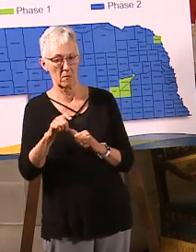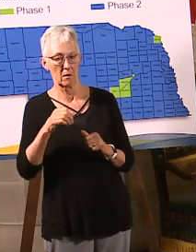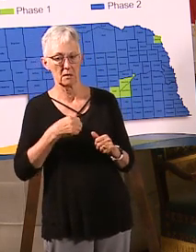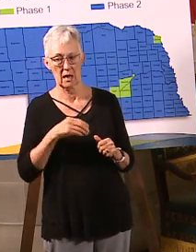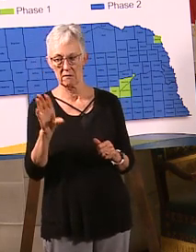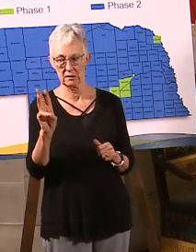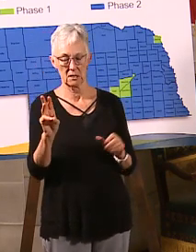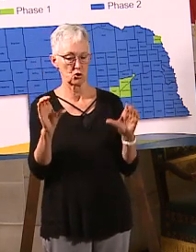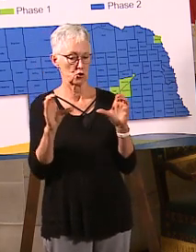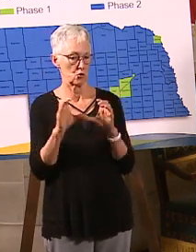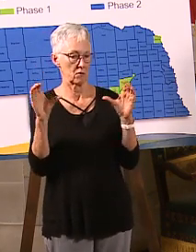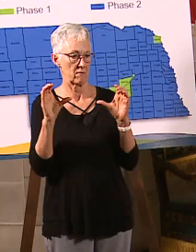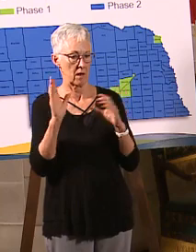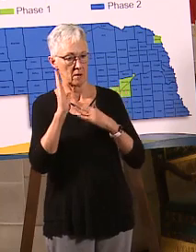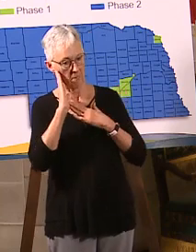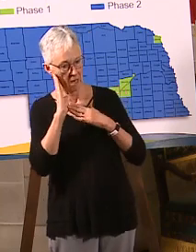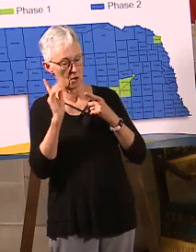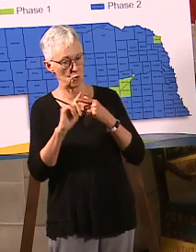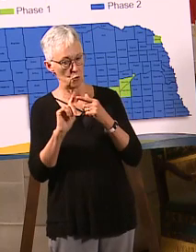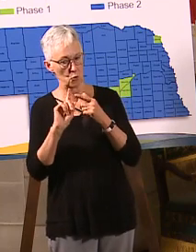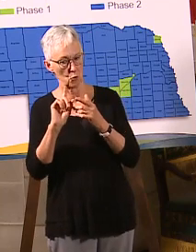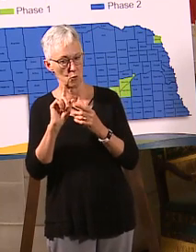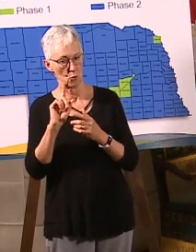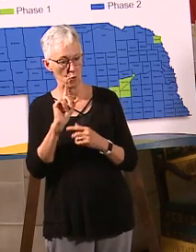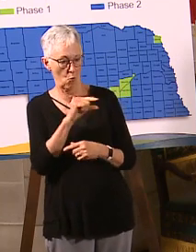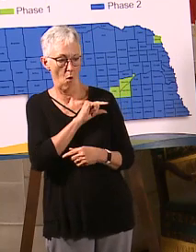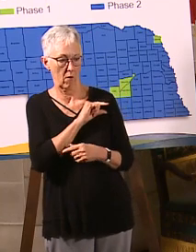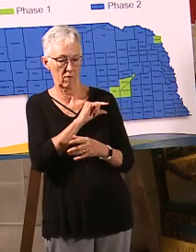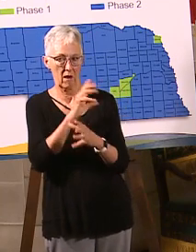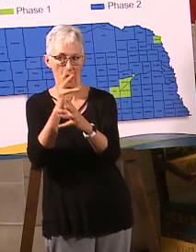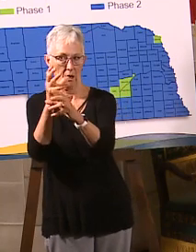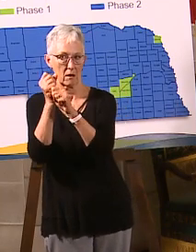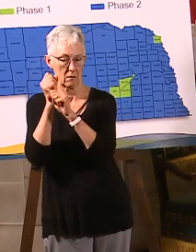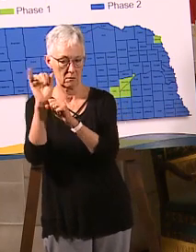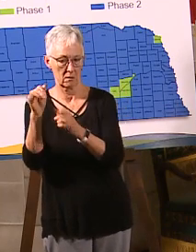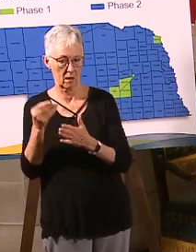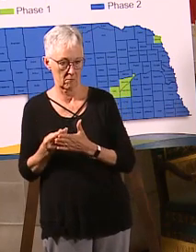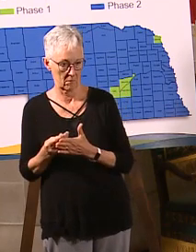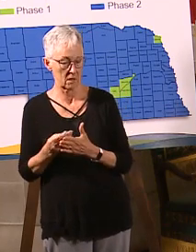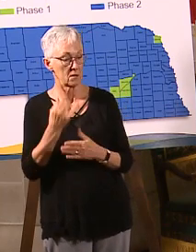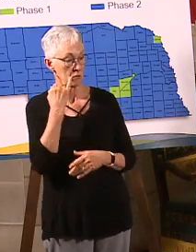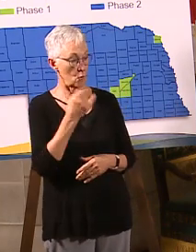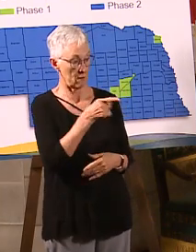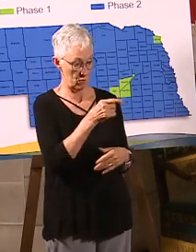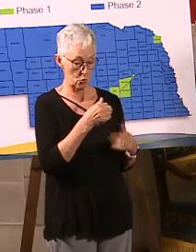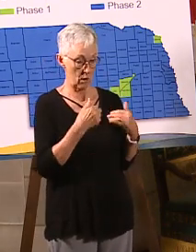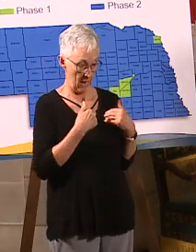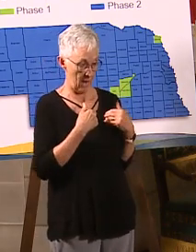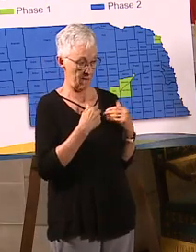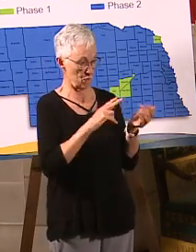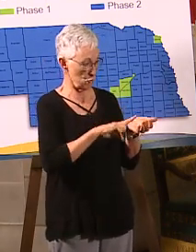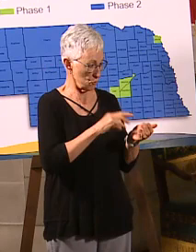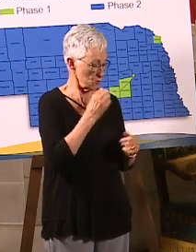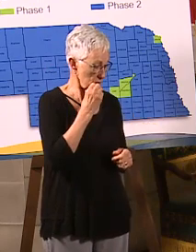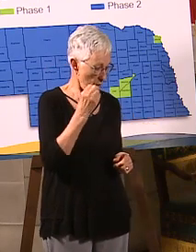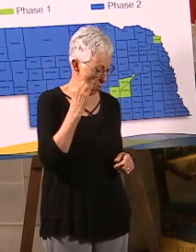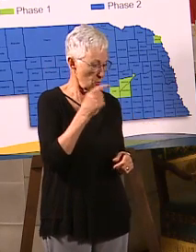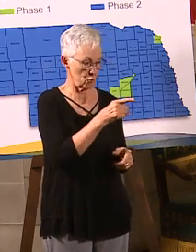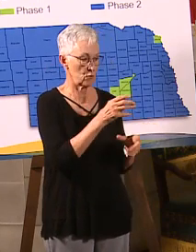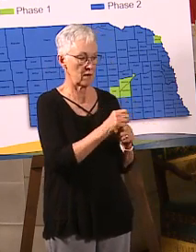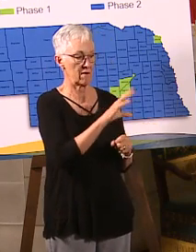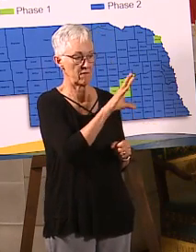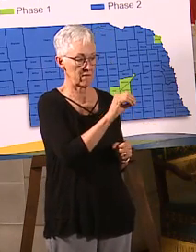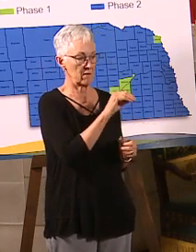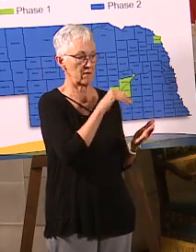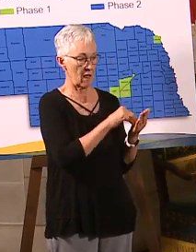to qualify. So if you're one of those skilled nursing facilities that has at least 6 certified beds, you'll get $50,000 plus